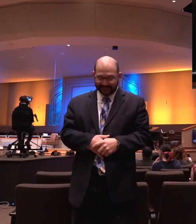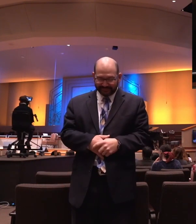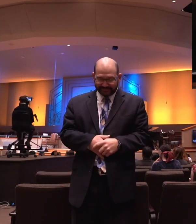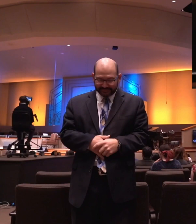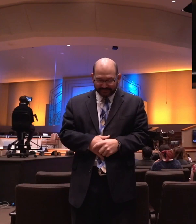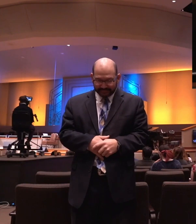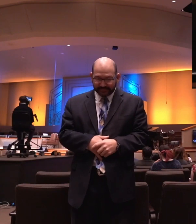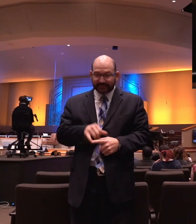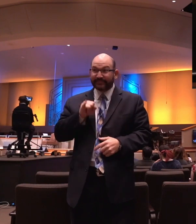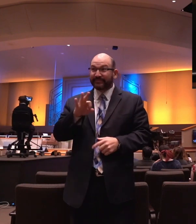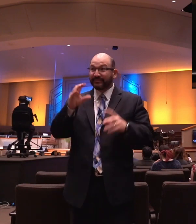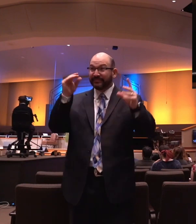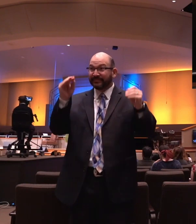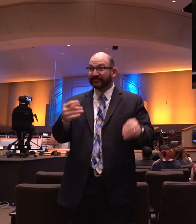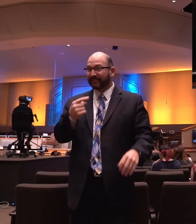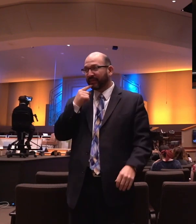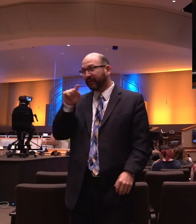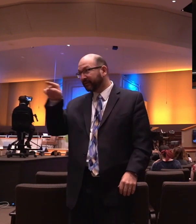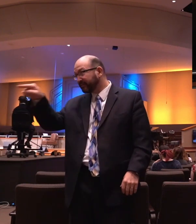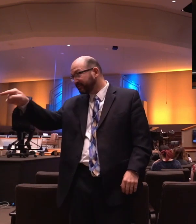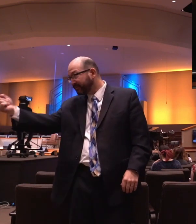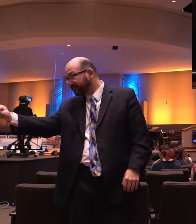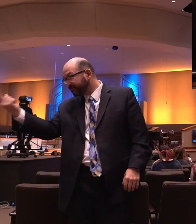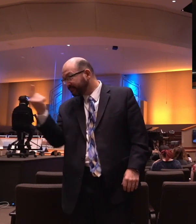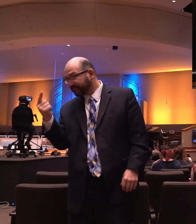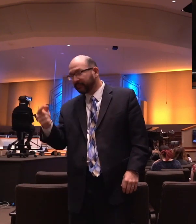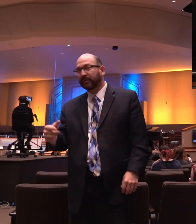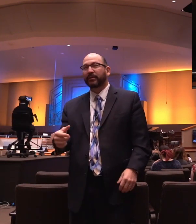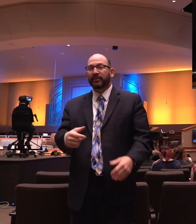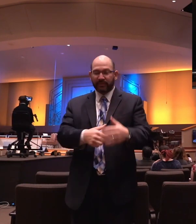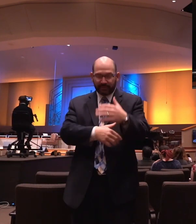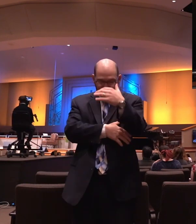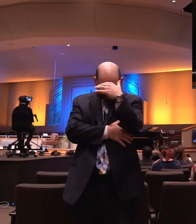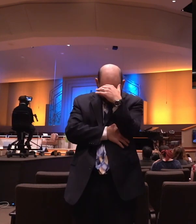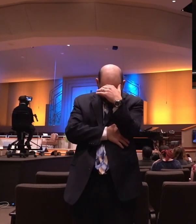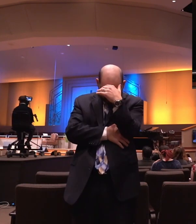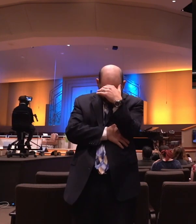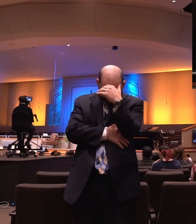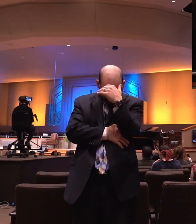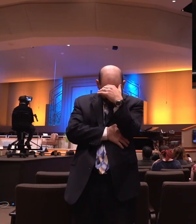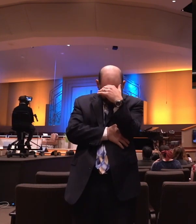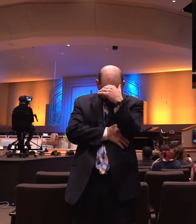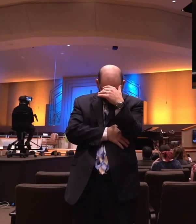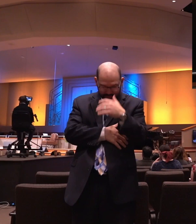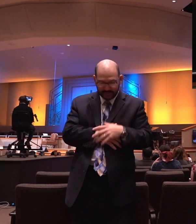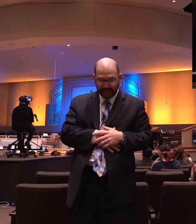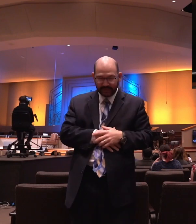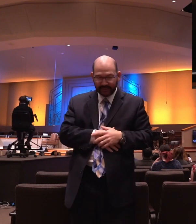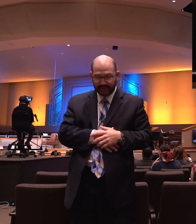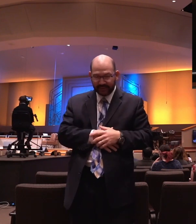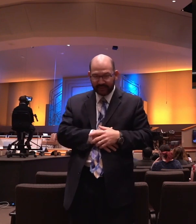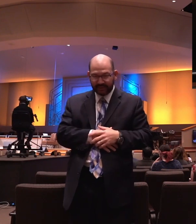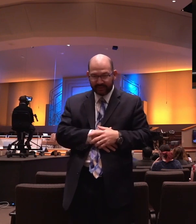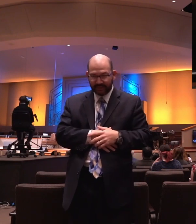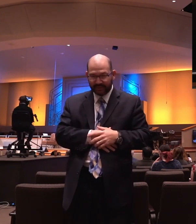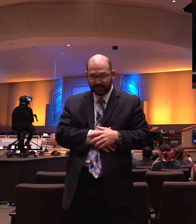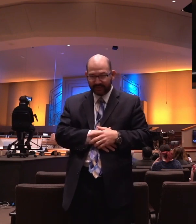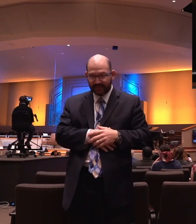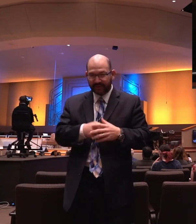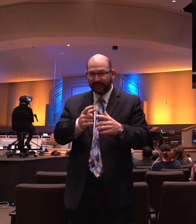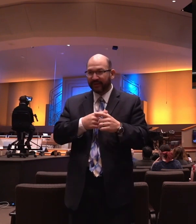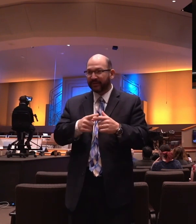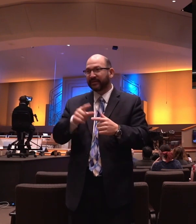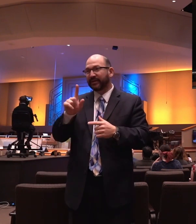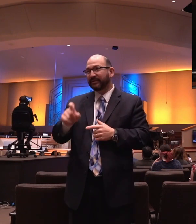But if indeed you do get called on, then you have to go into the, I read the book and loved it mode.